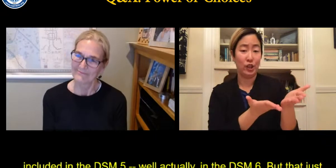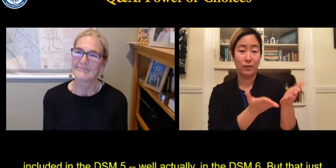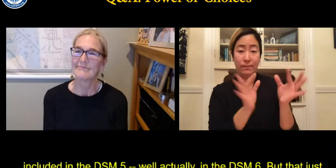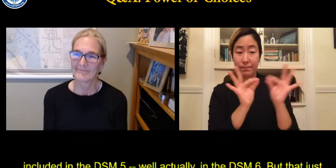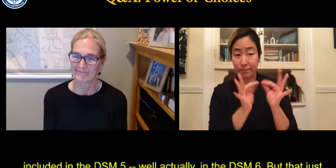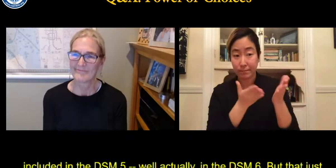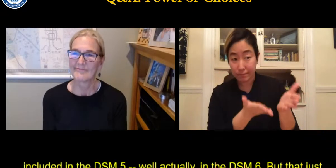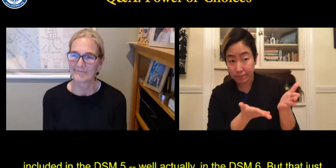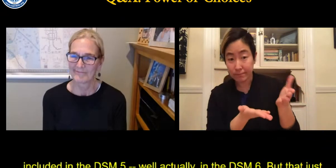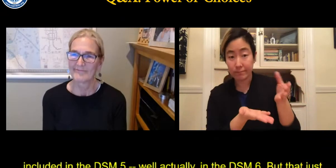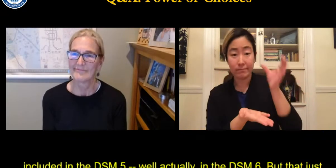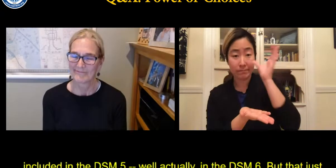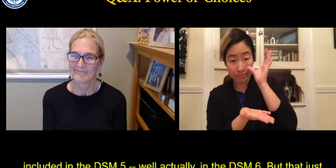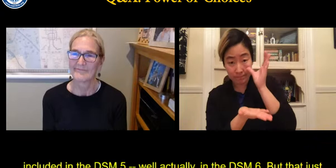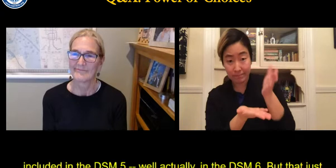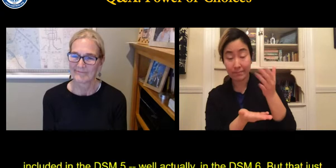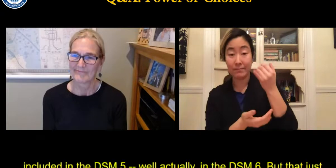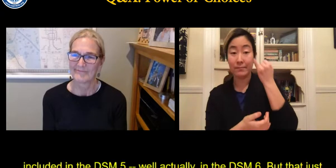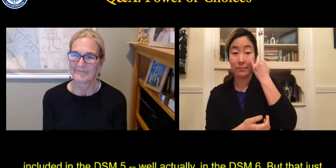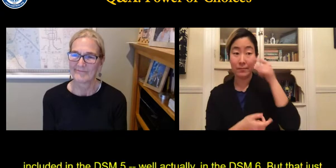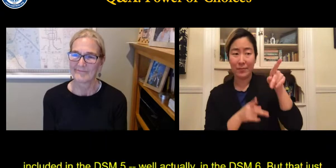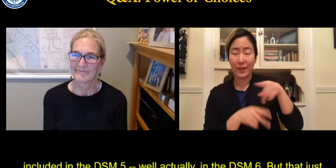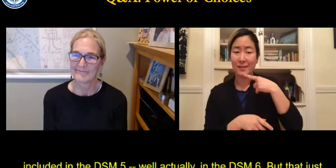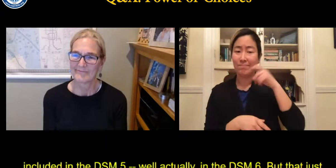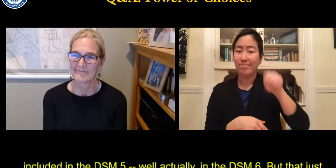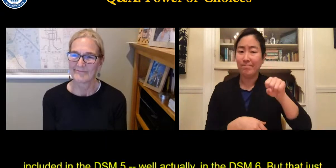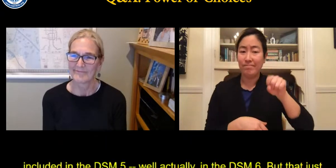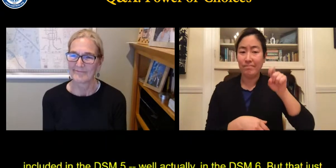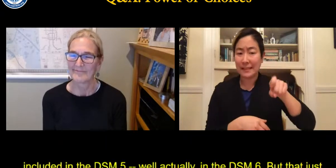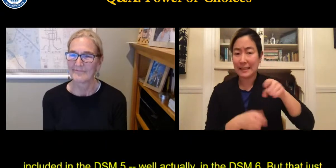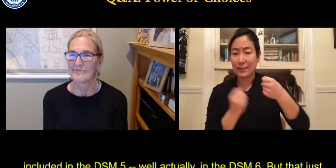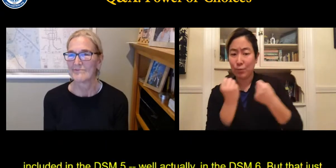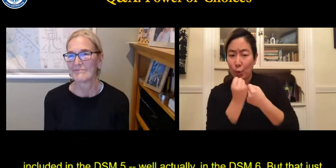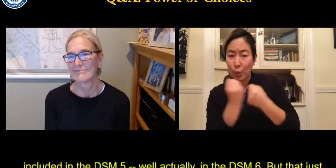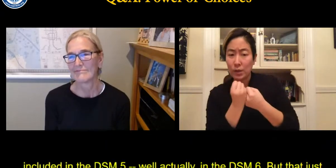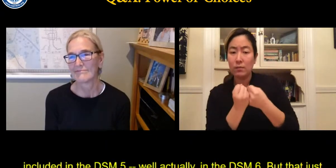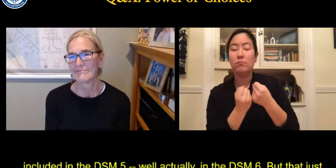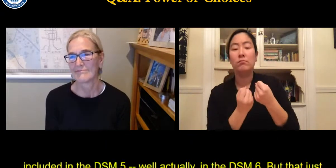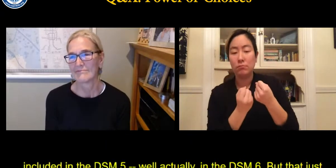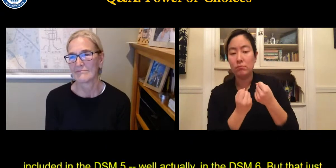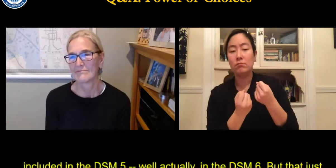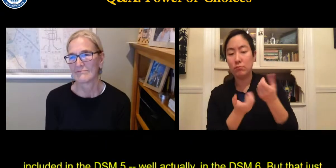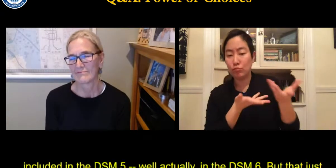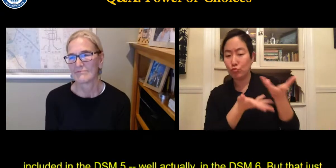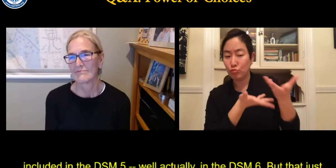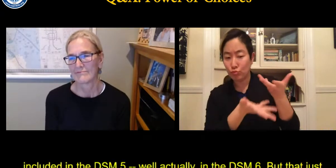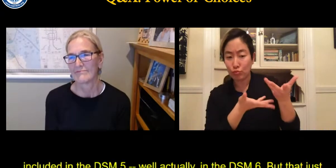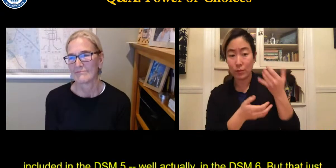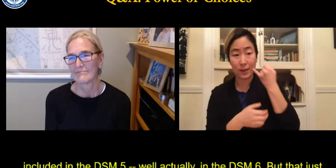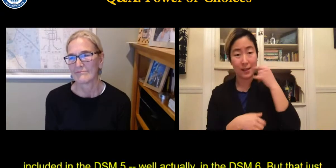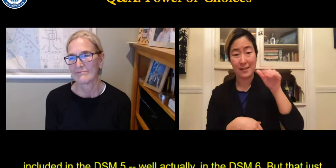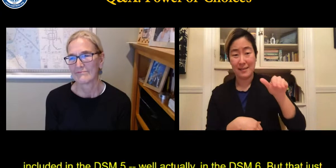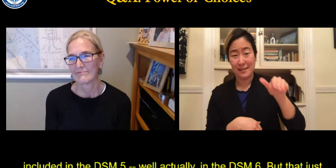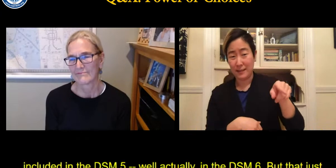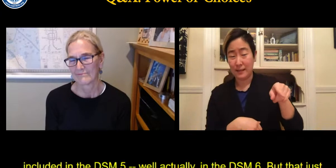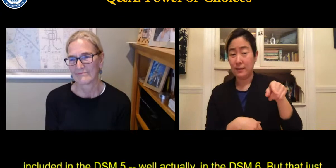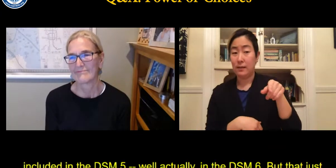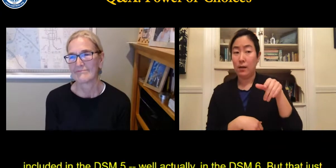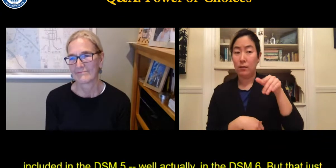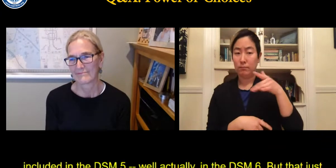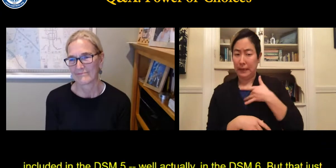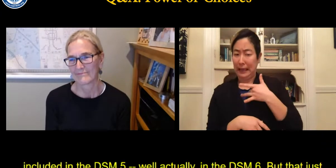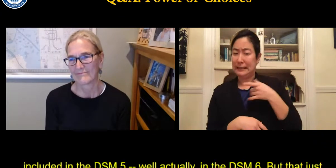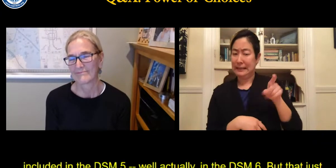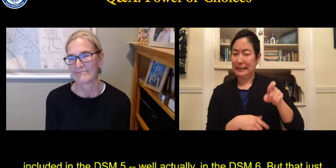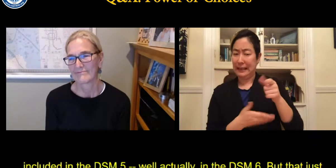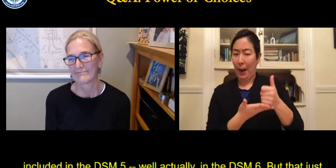question. What you have to do, or the only thing you can do, is be there for the person. If they'd like to express